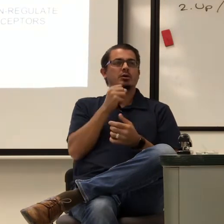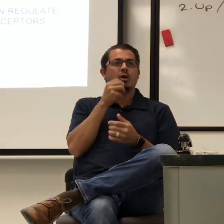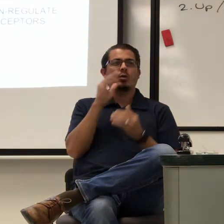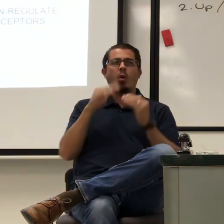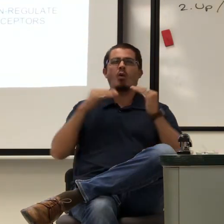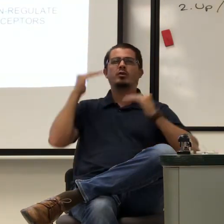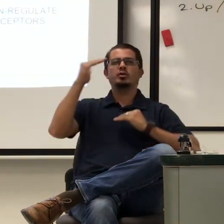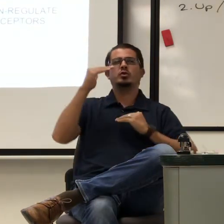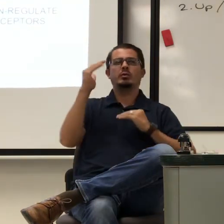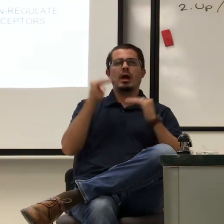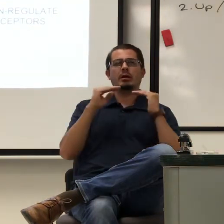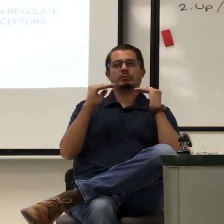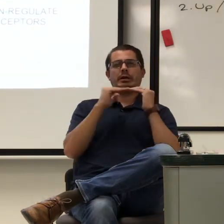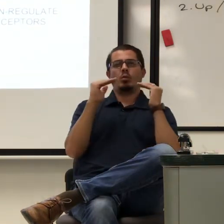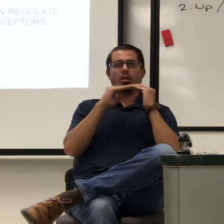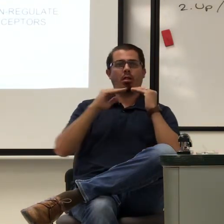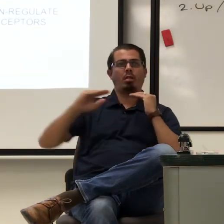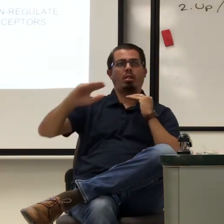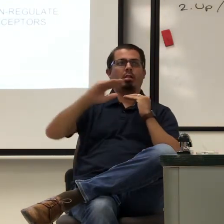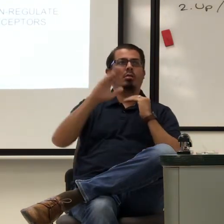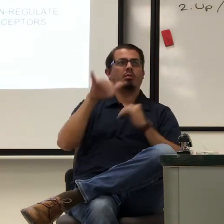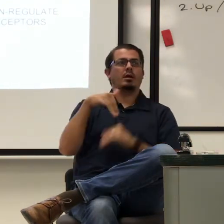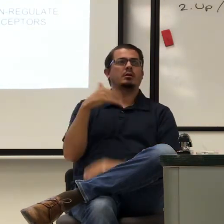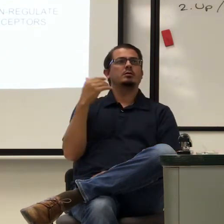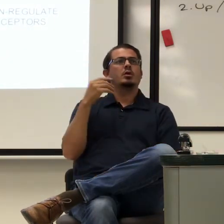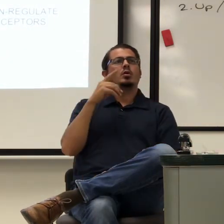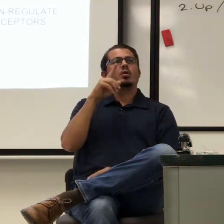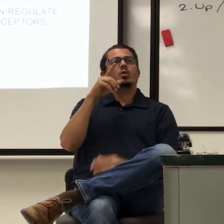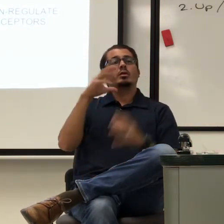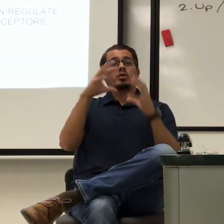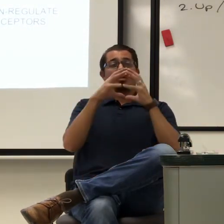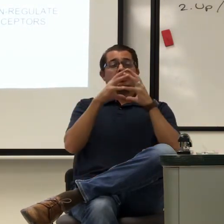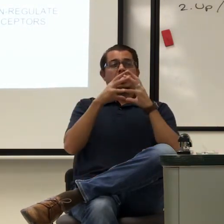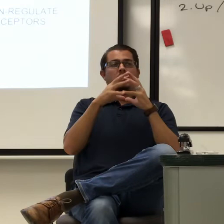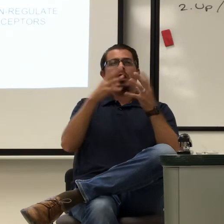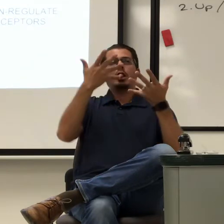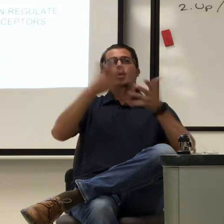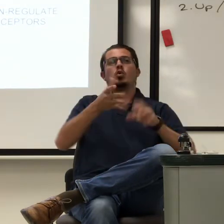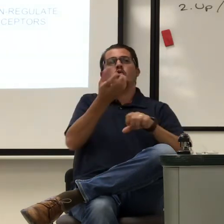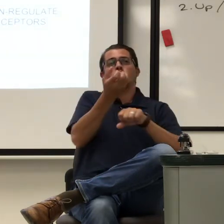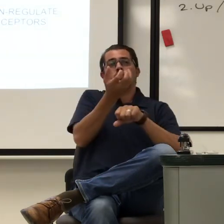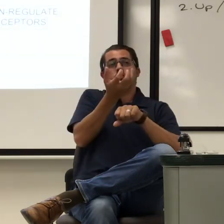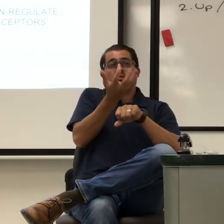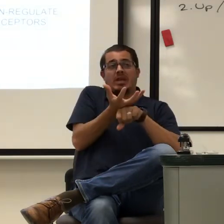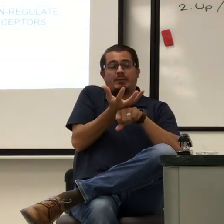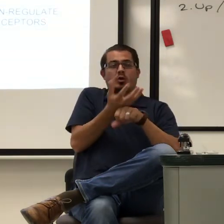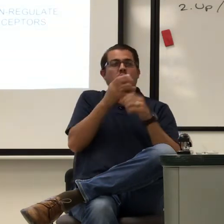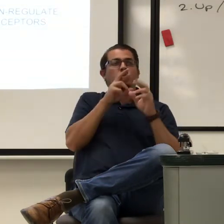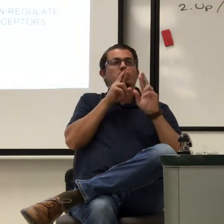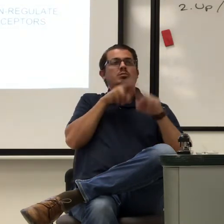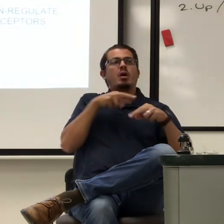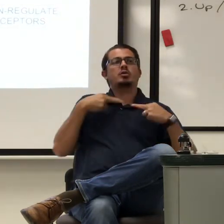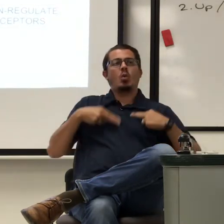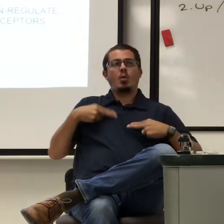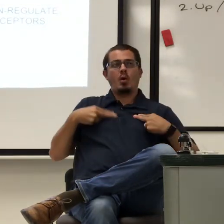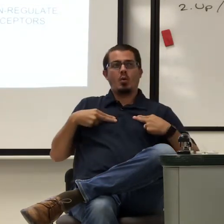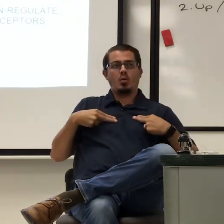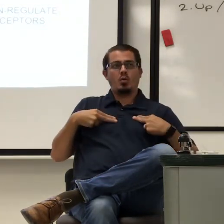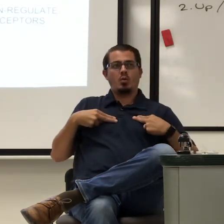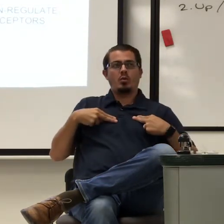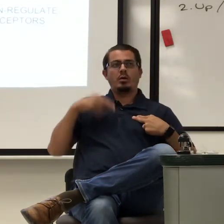homeostasis. So, downregulation, target cells lose receptors in response to the hormone, in response